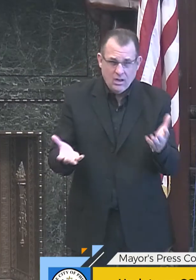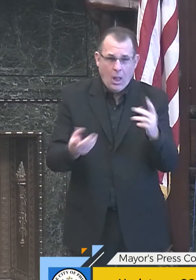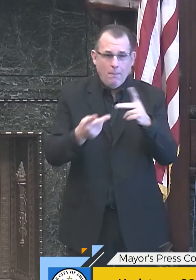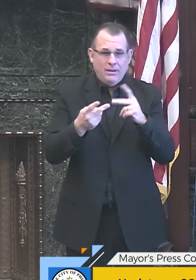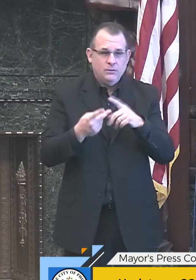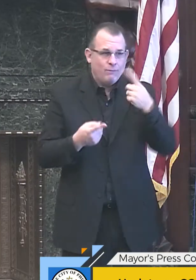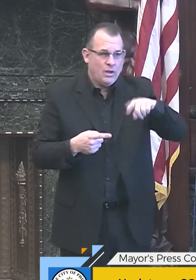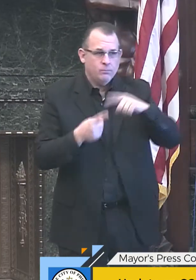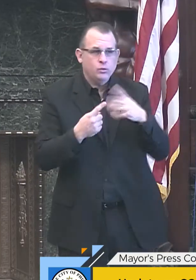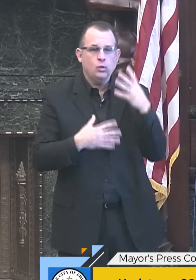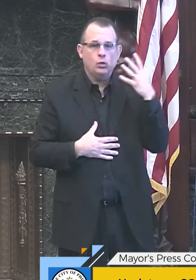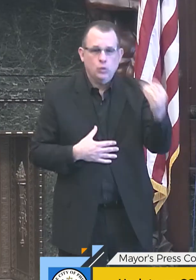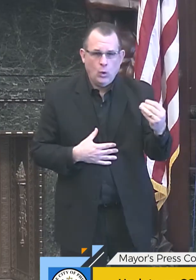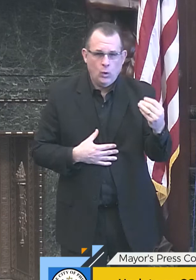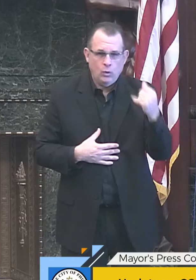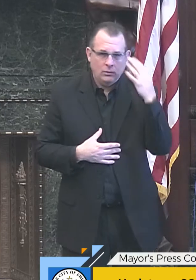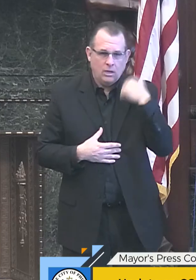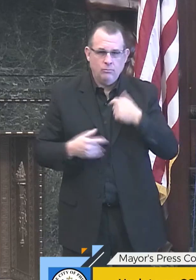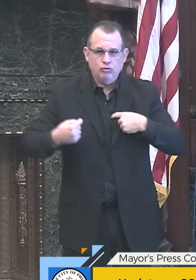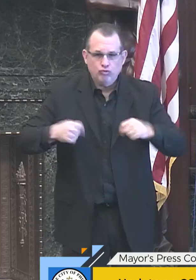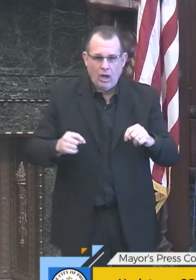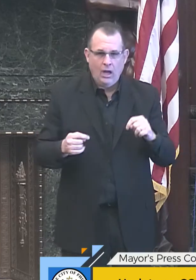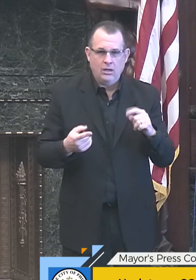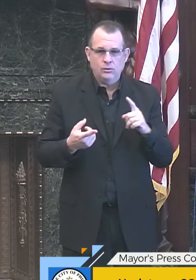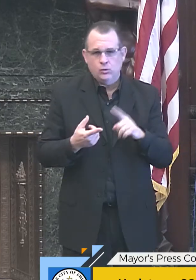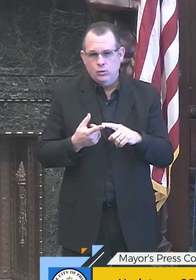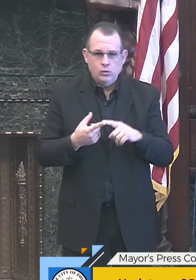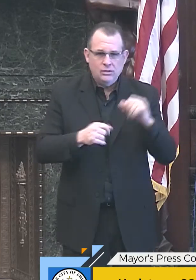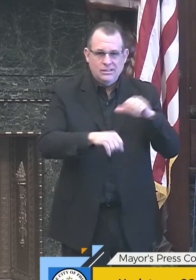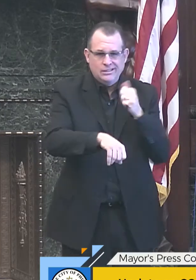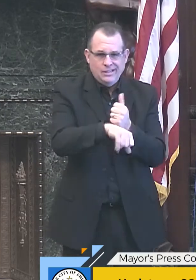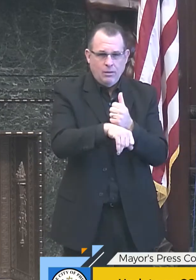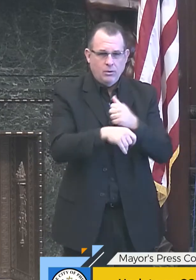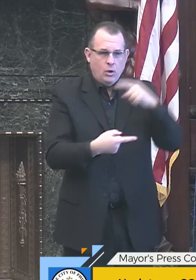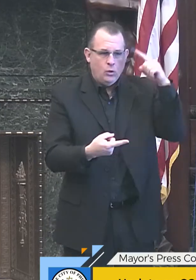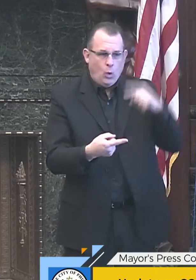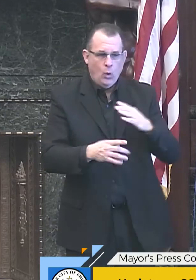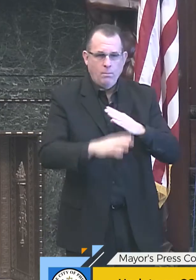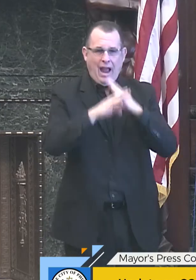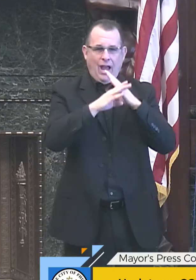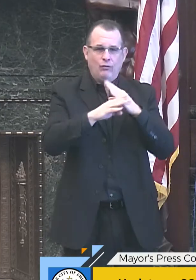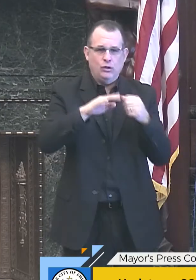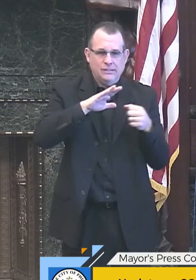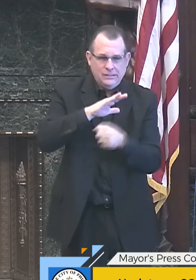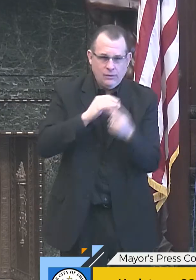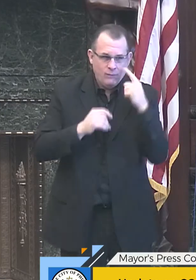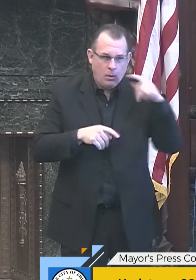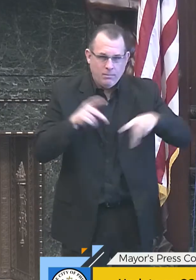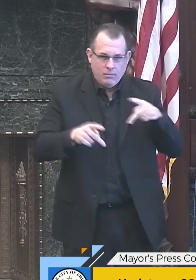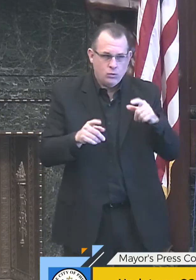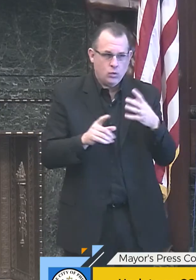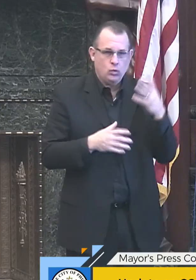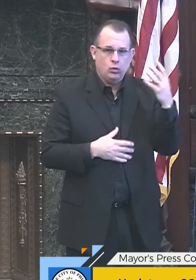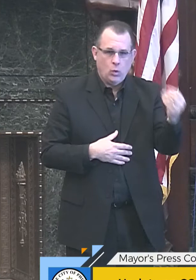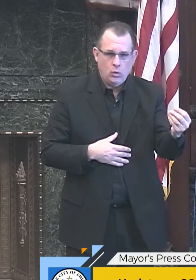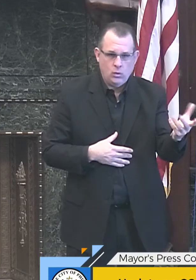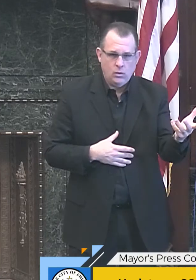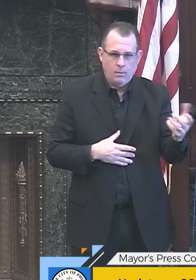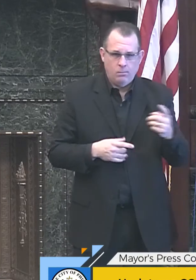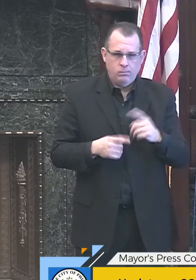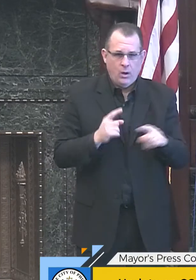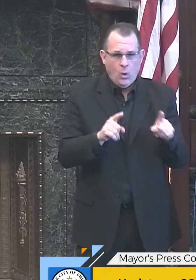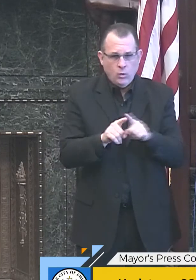we are trying to stand up a very low barrier shelter for those individuals, for for somewhere to go, but also to promote that social